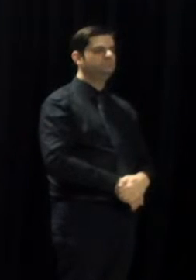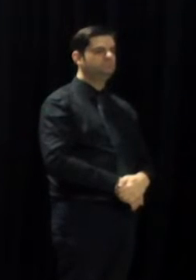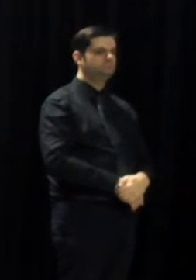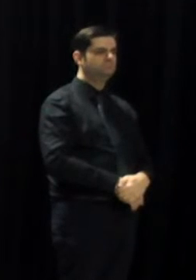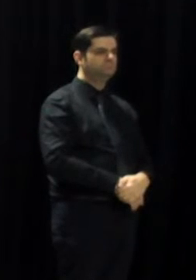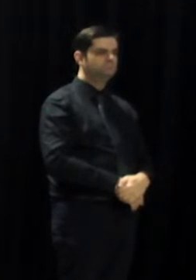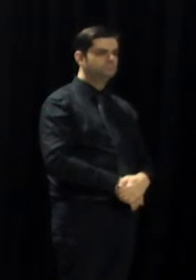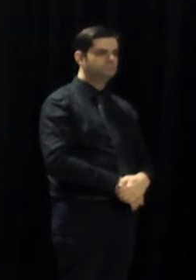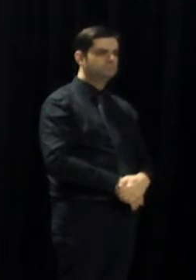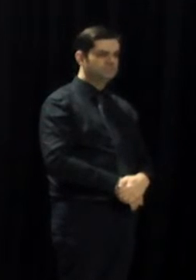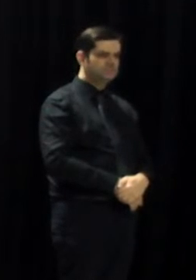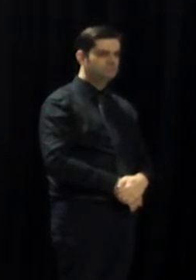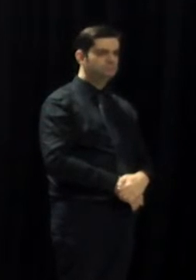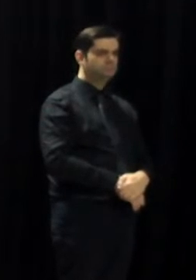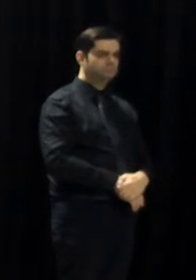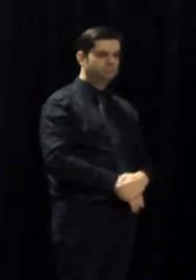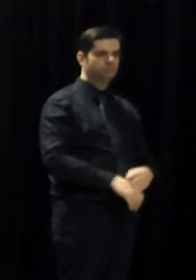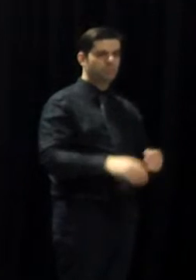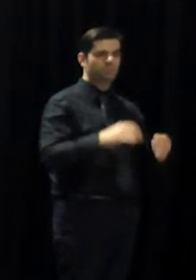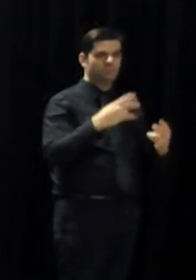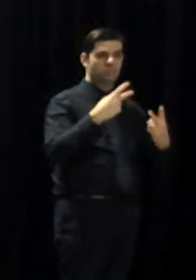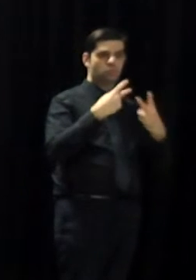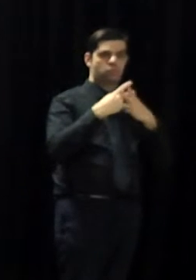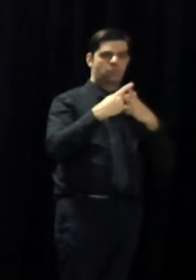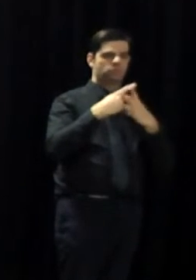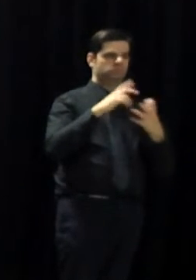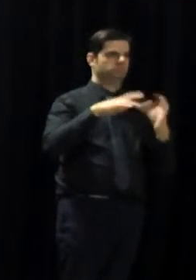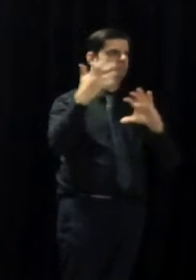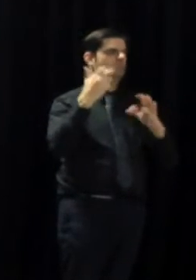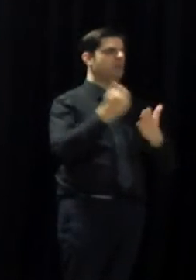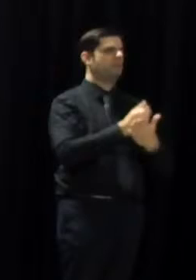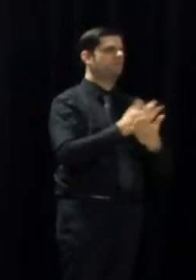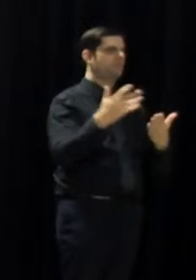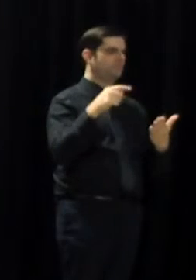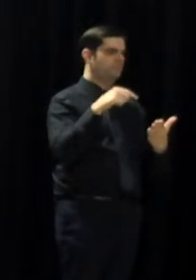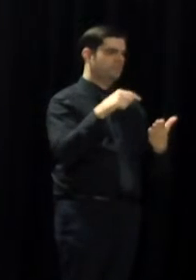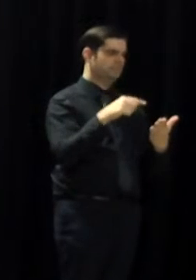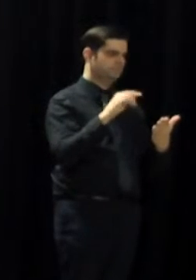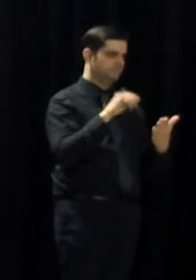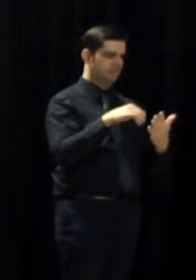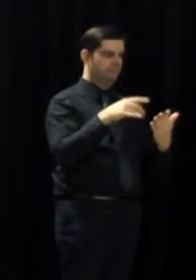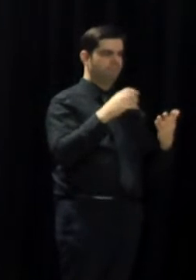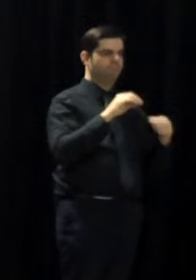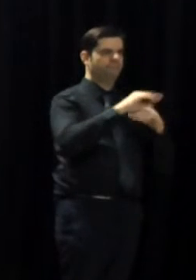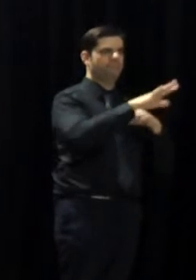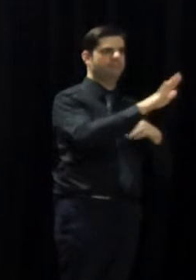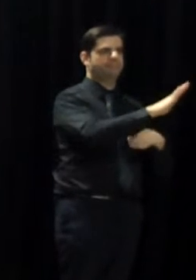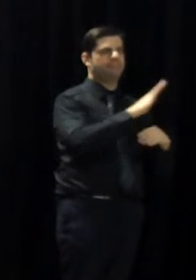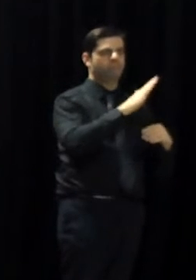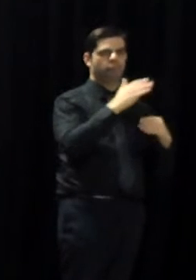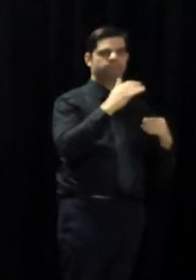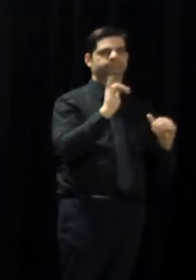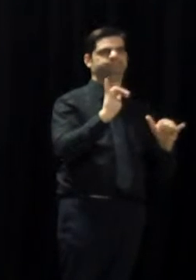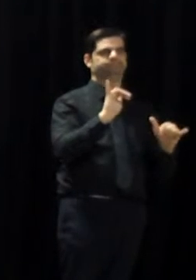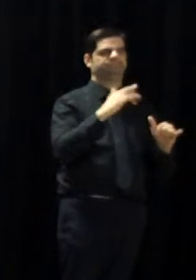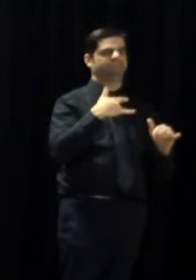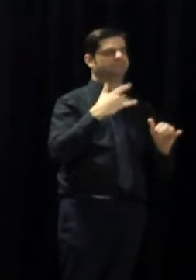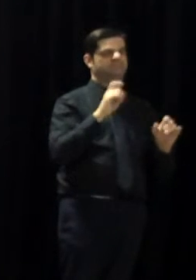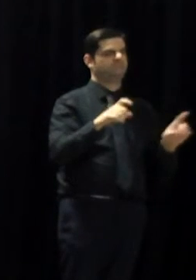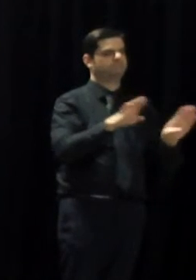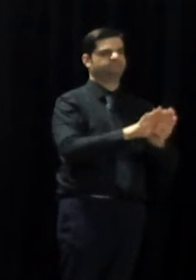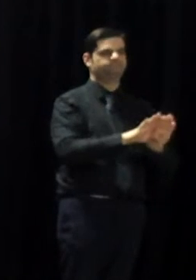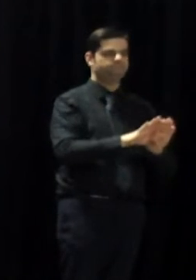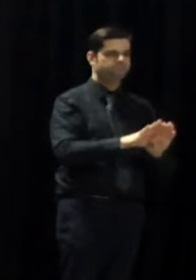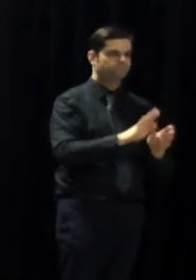an elevated risk in the community. So we don't have a problem with them going remote the last week, going into